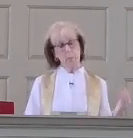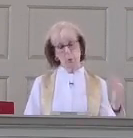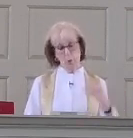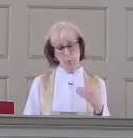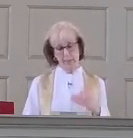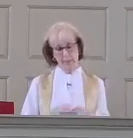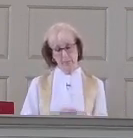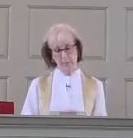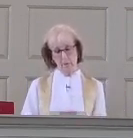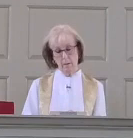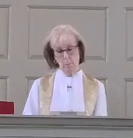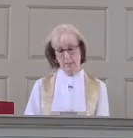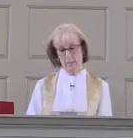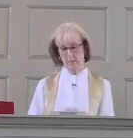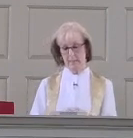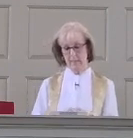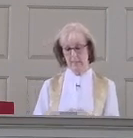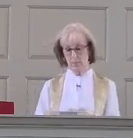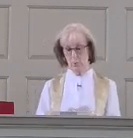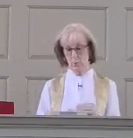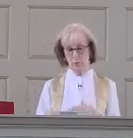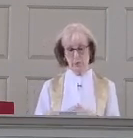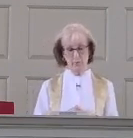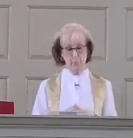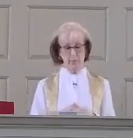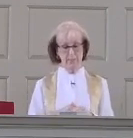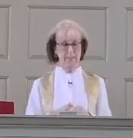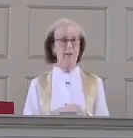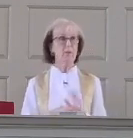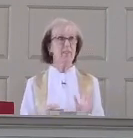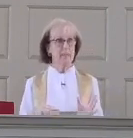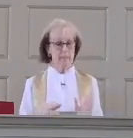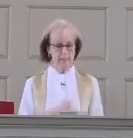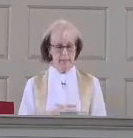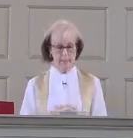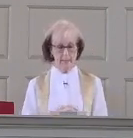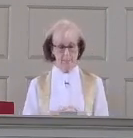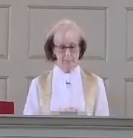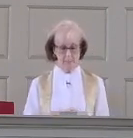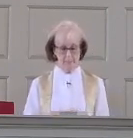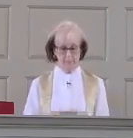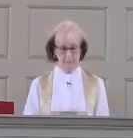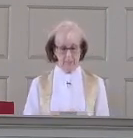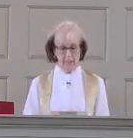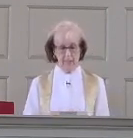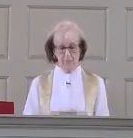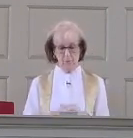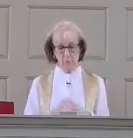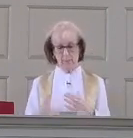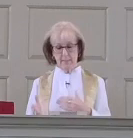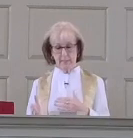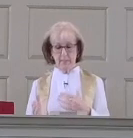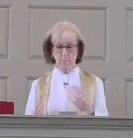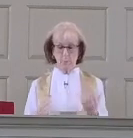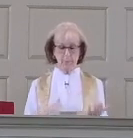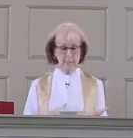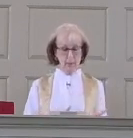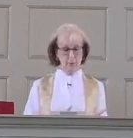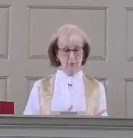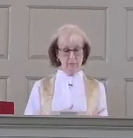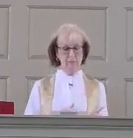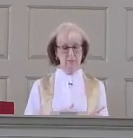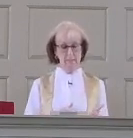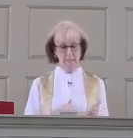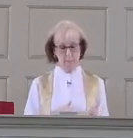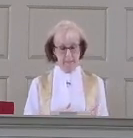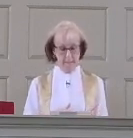While they were going, some of the guard went into the city and told the chief priests everything that had happened. And after the priests had assembled with the